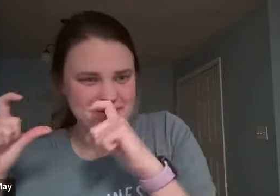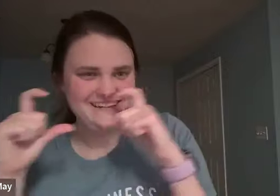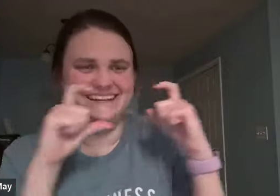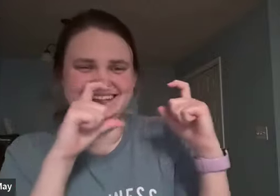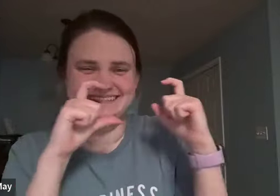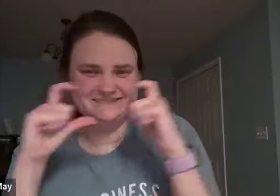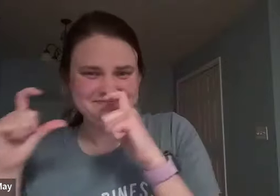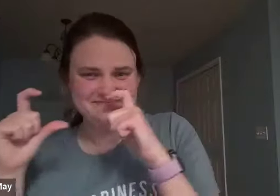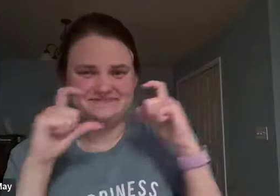Corn.